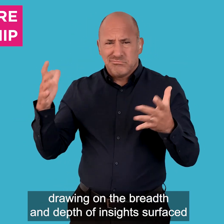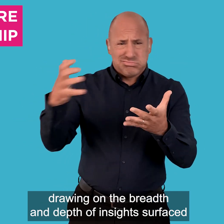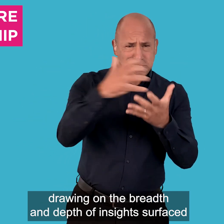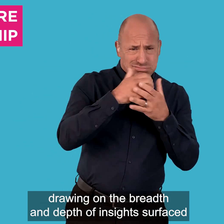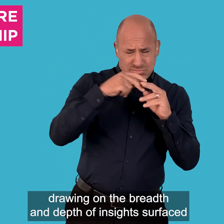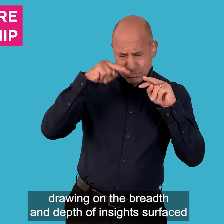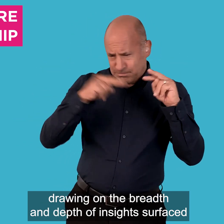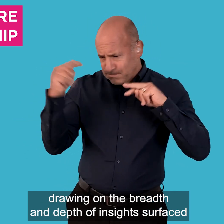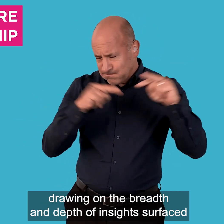insights surfaced